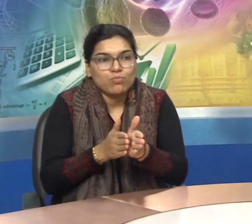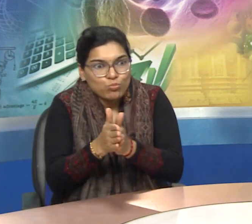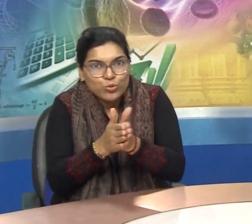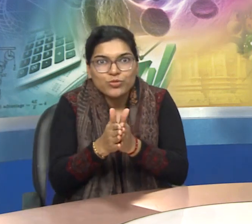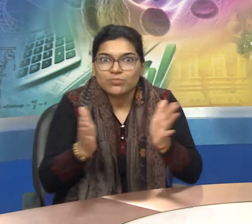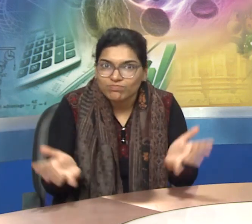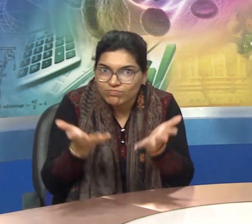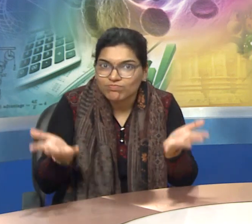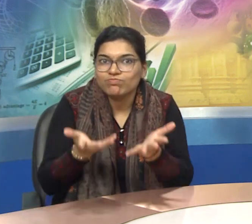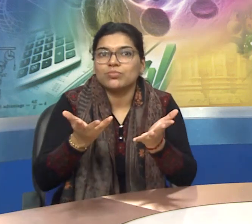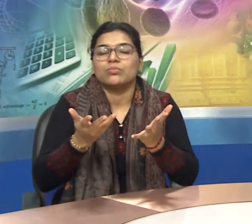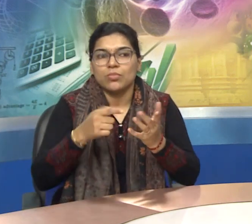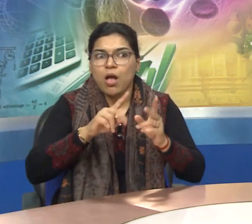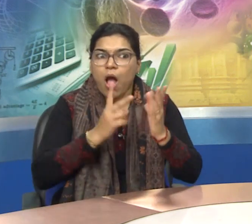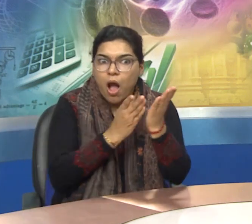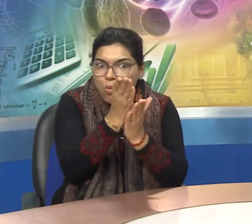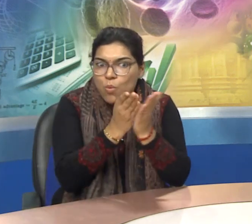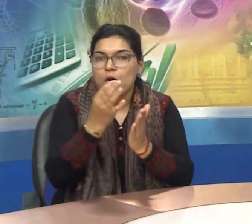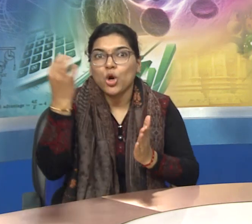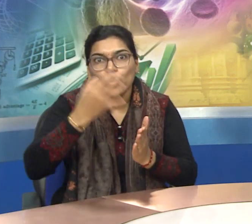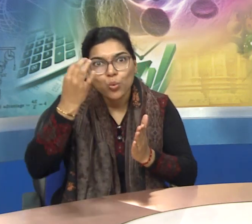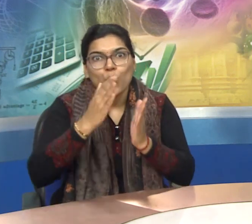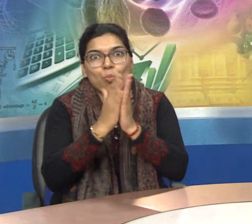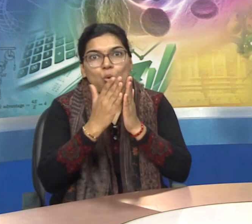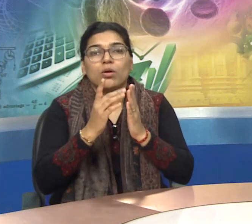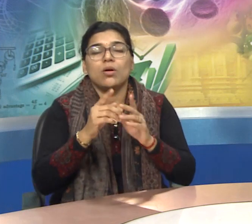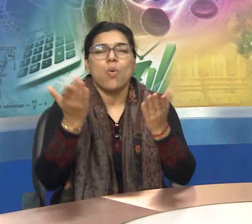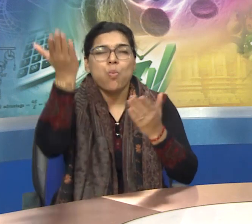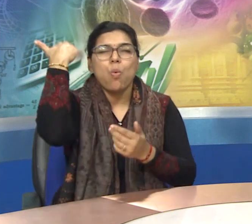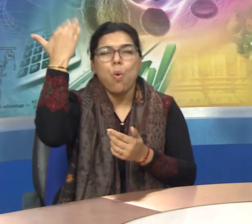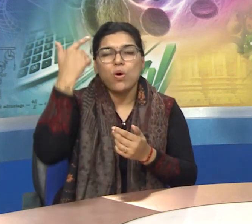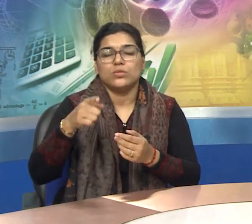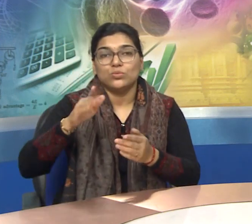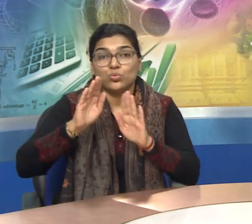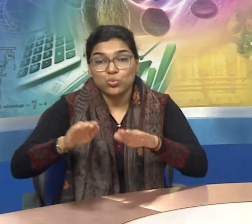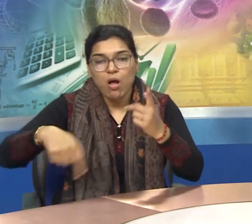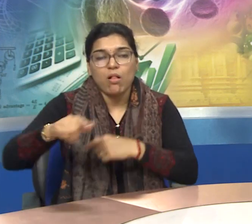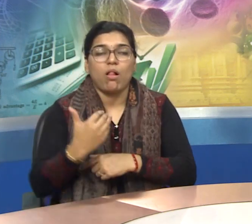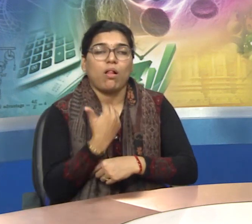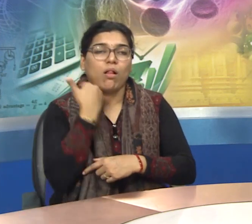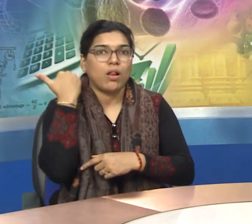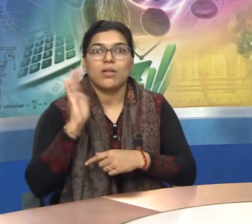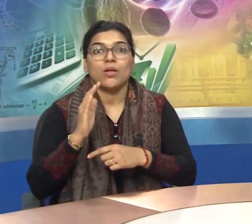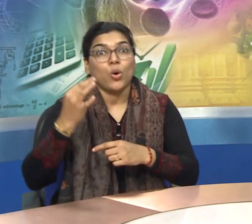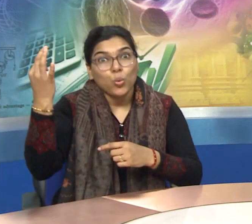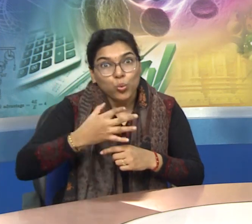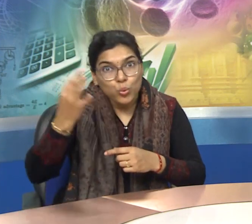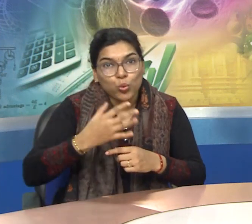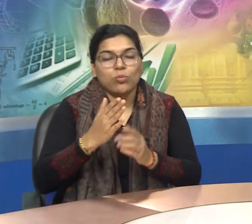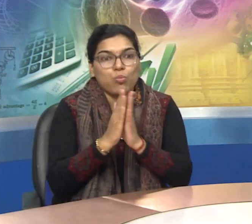To motivate children to browse through new books and to raise their awareness about new kinds of books in